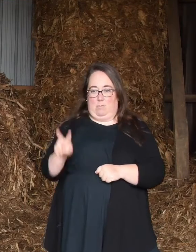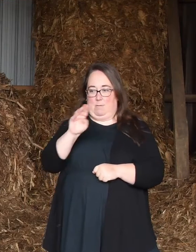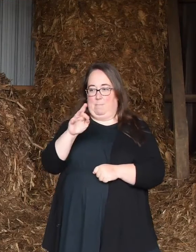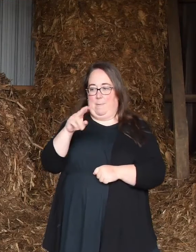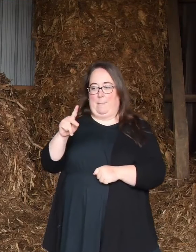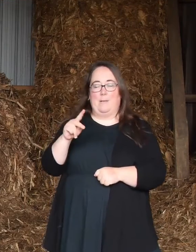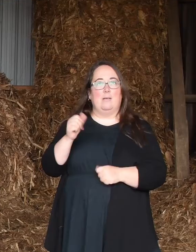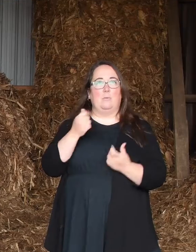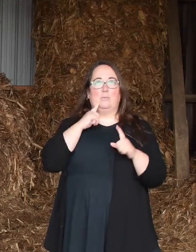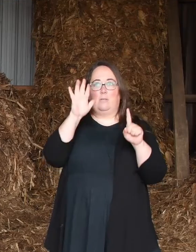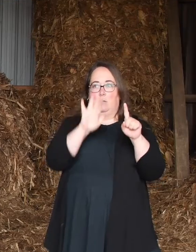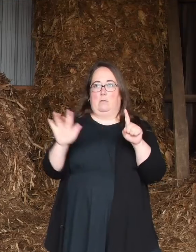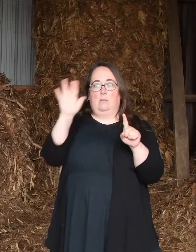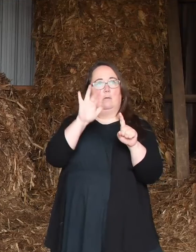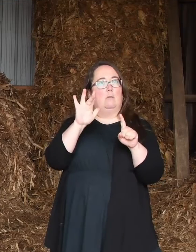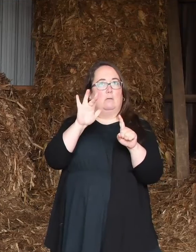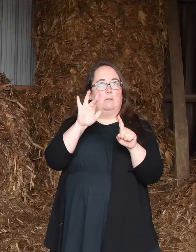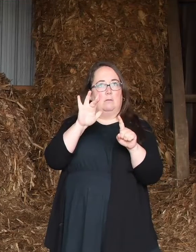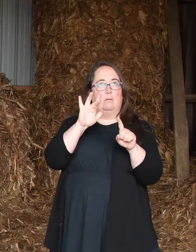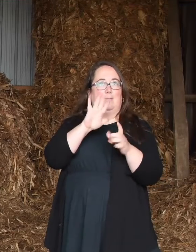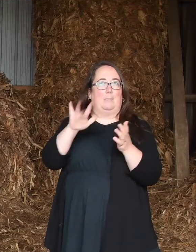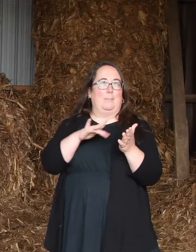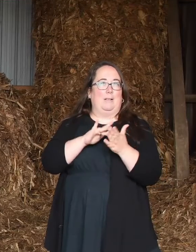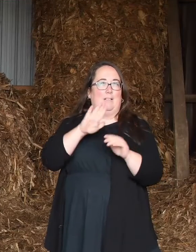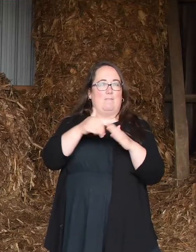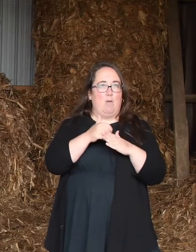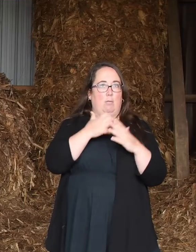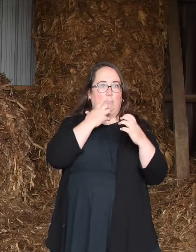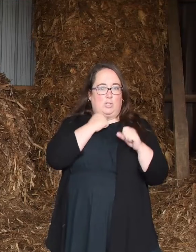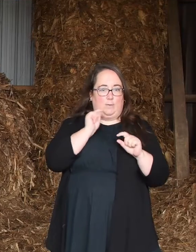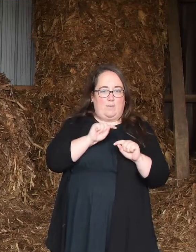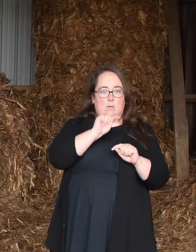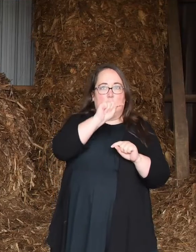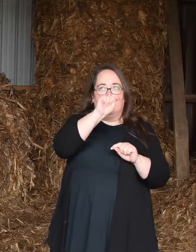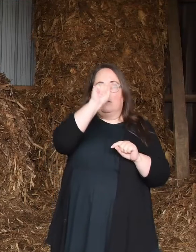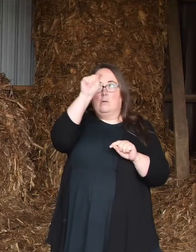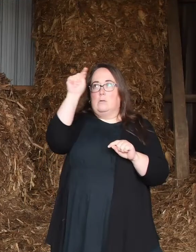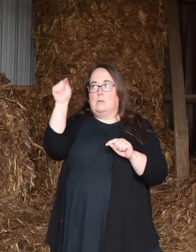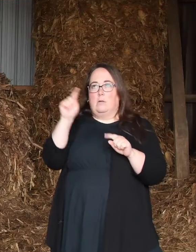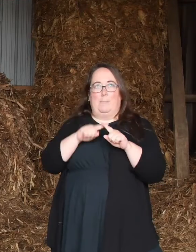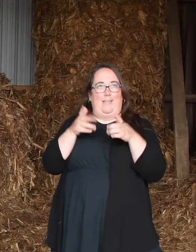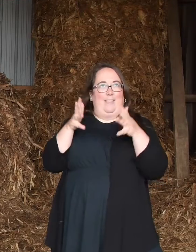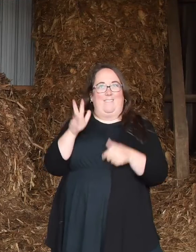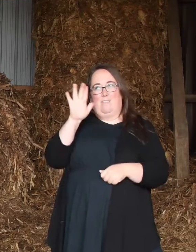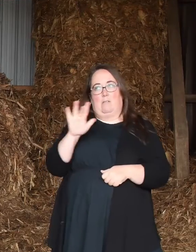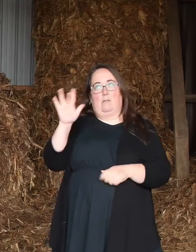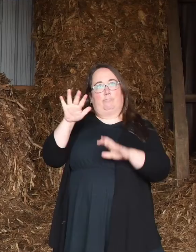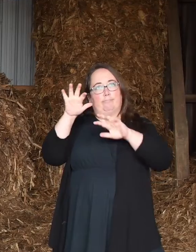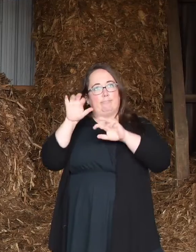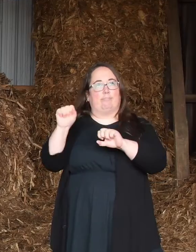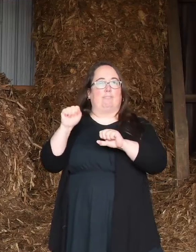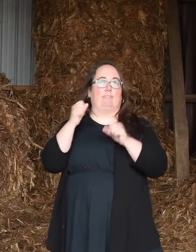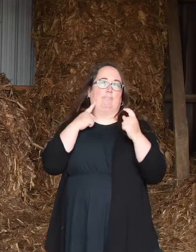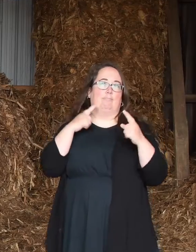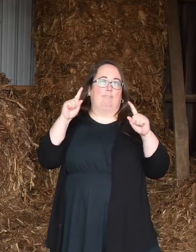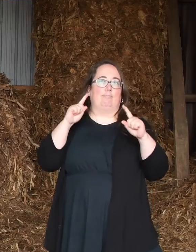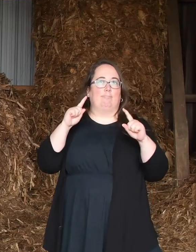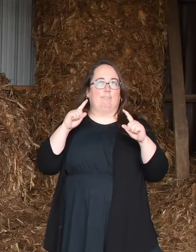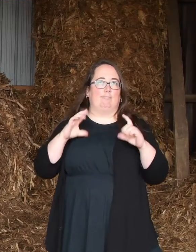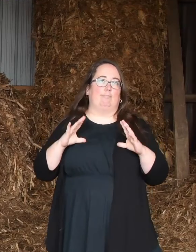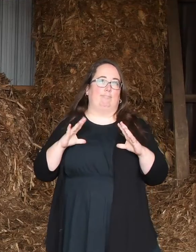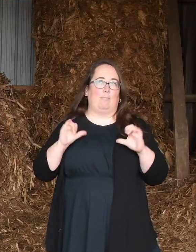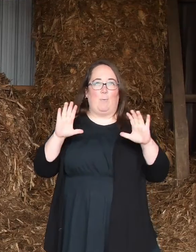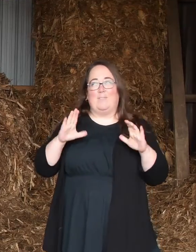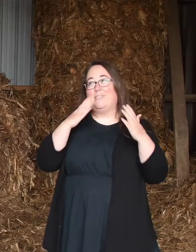was a donut hole in the middle of all preserved properties. So to get this prize, this treasure into AgPres.